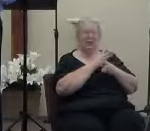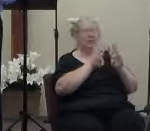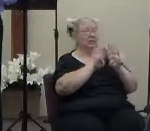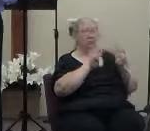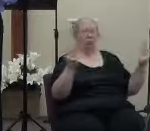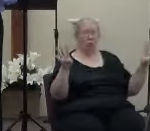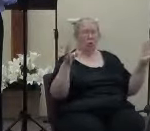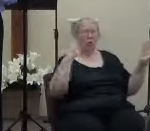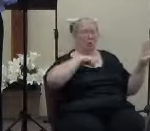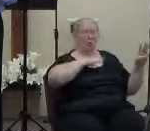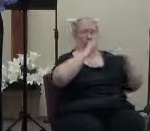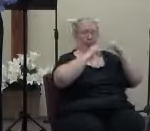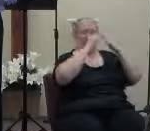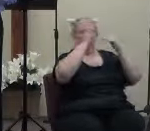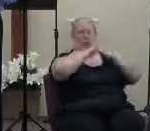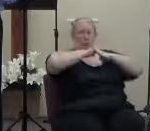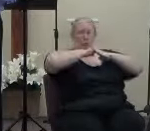to be.